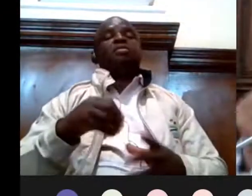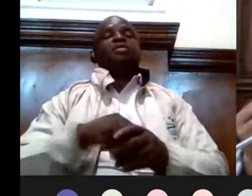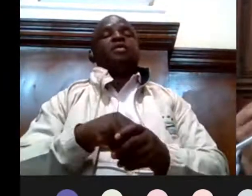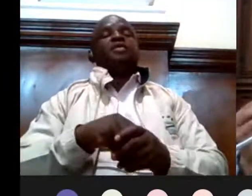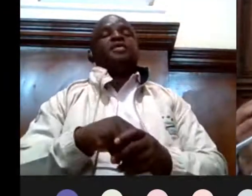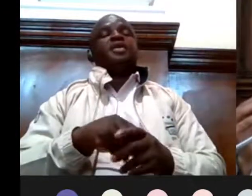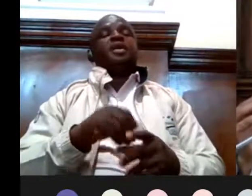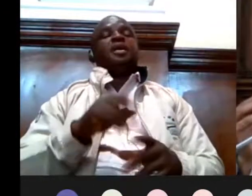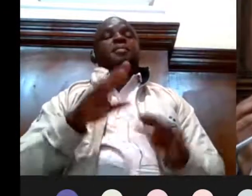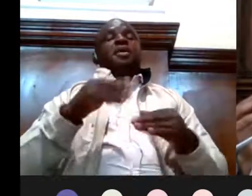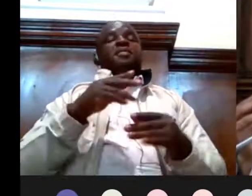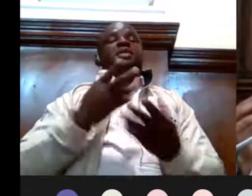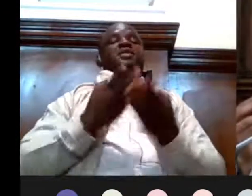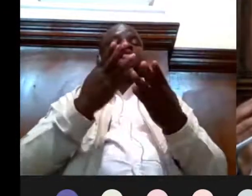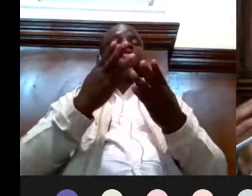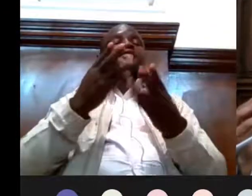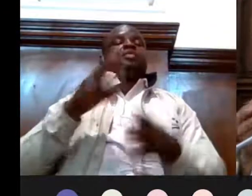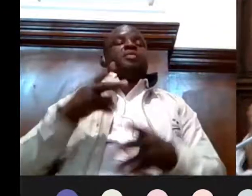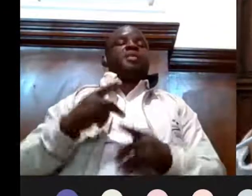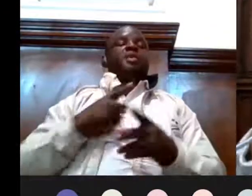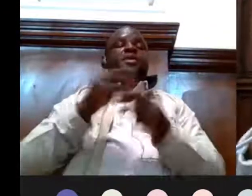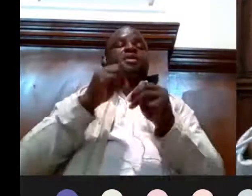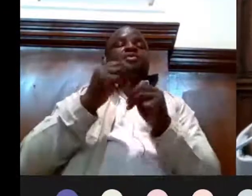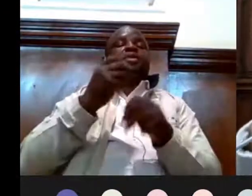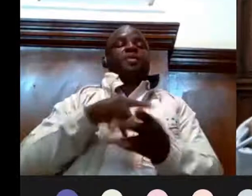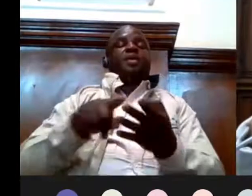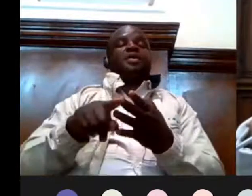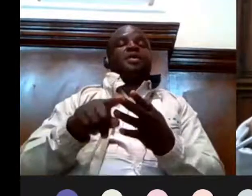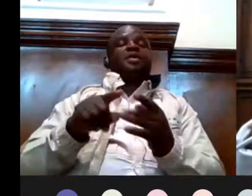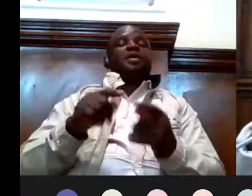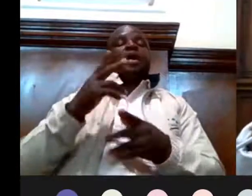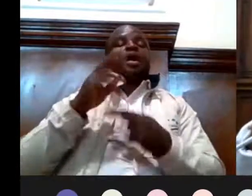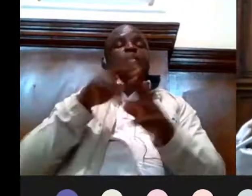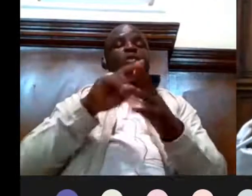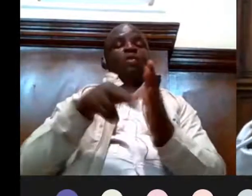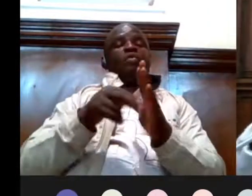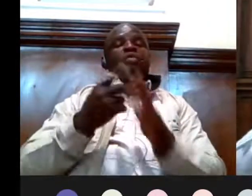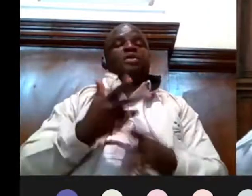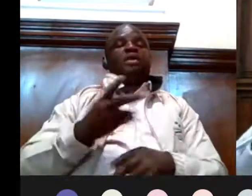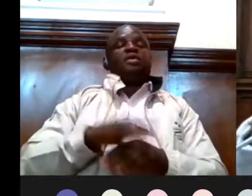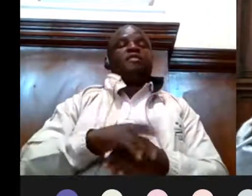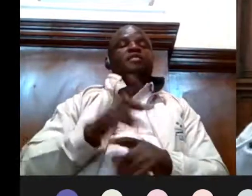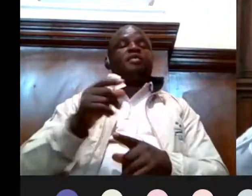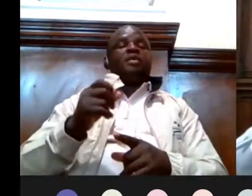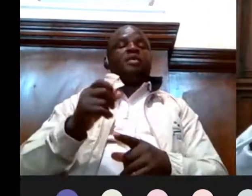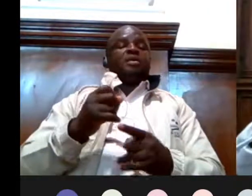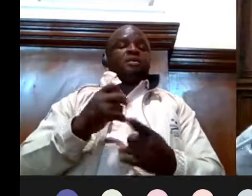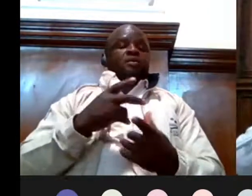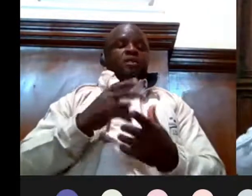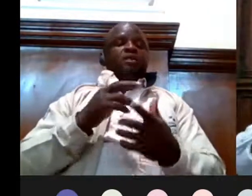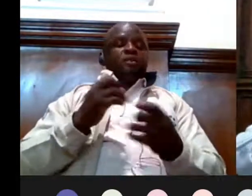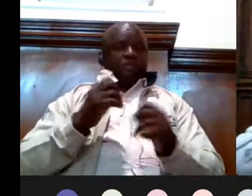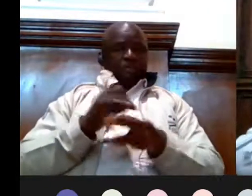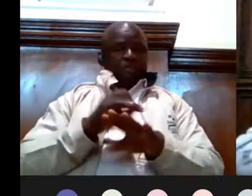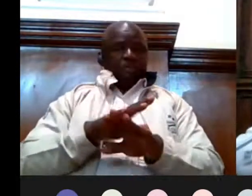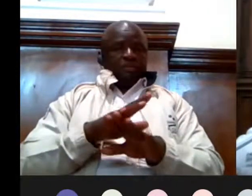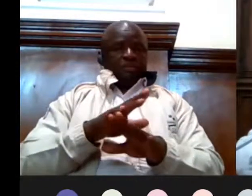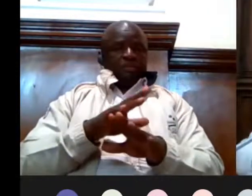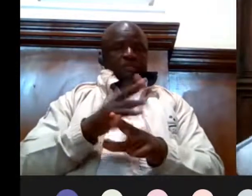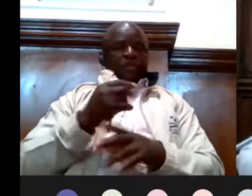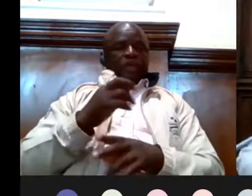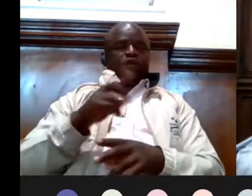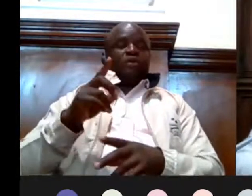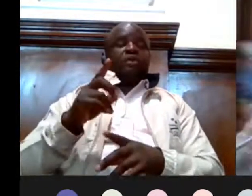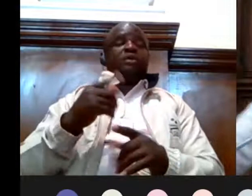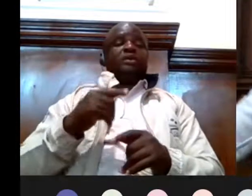Women Management Week, hosted to assess progress made in the implementation of the Head of Department's